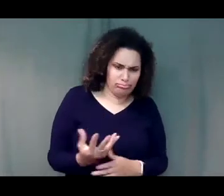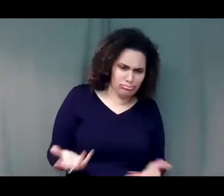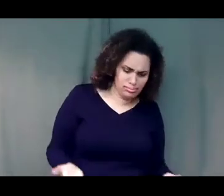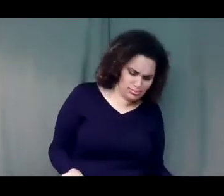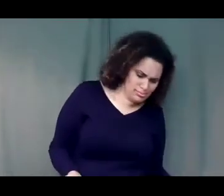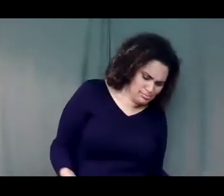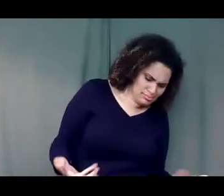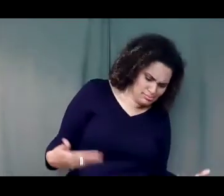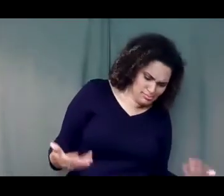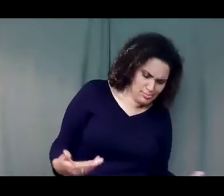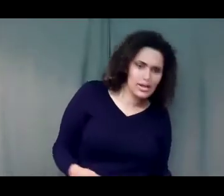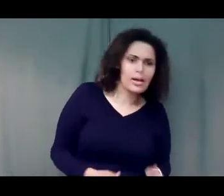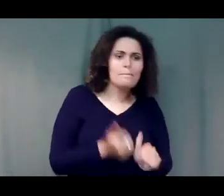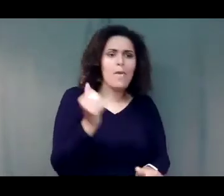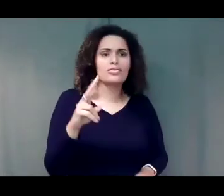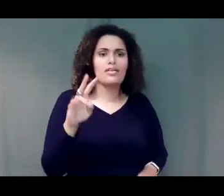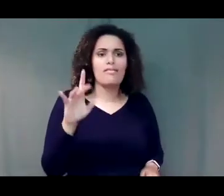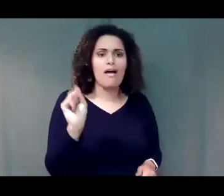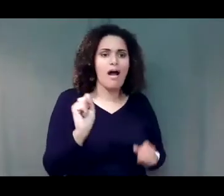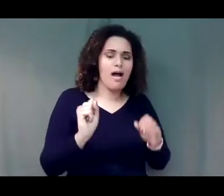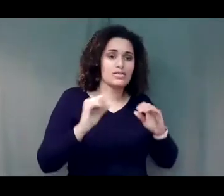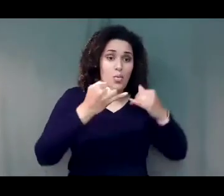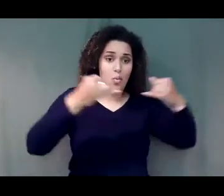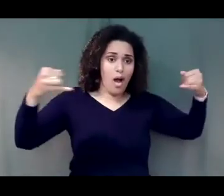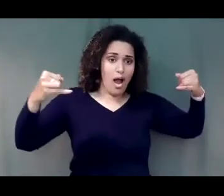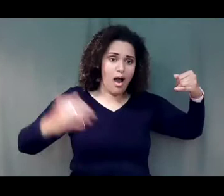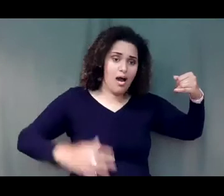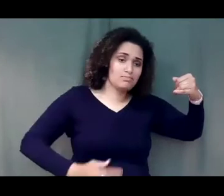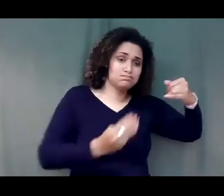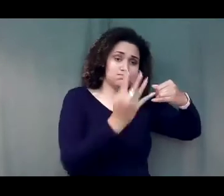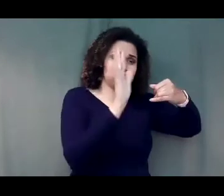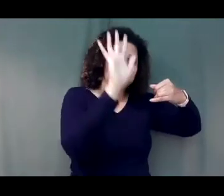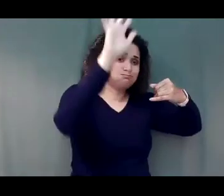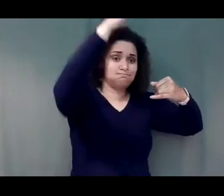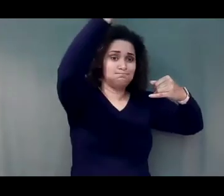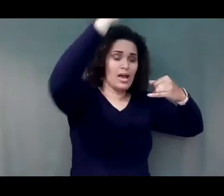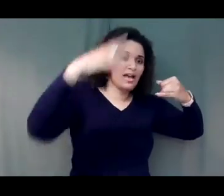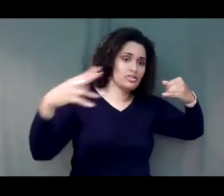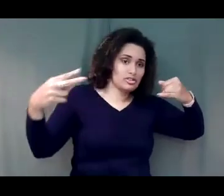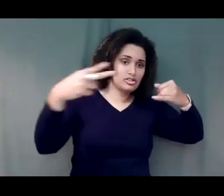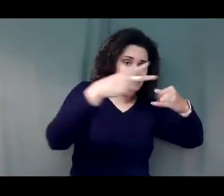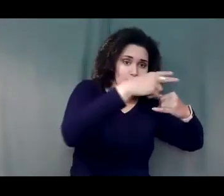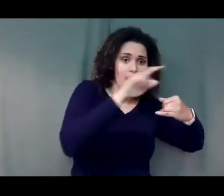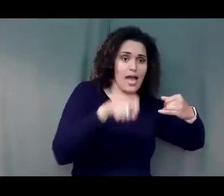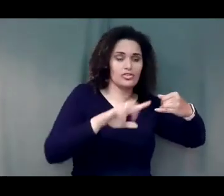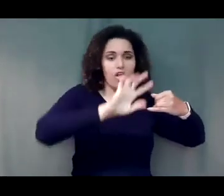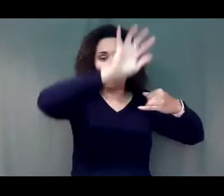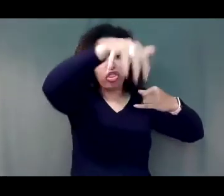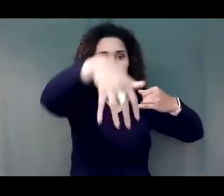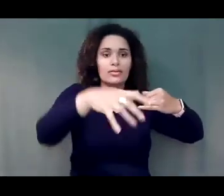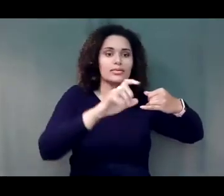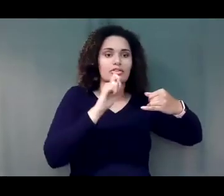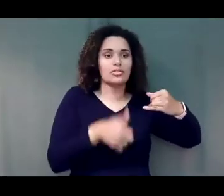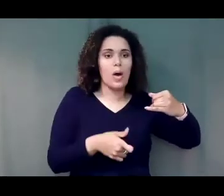most of the vines grow up above the top of the wire, and we have to hedge them off, cut them off so they don't fall over and shade themselves. The